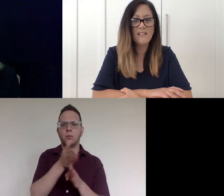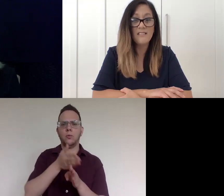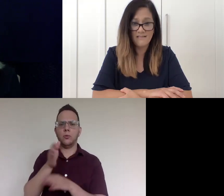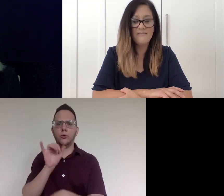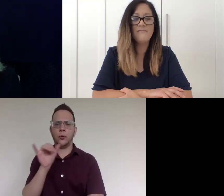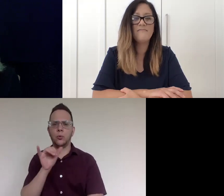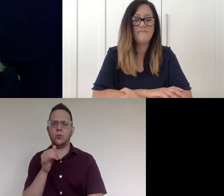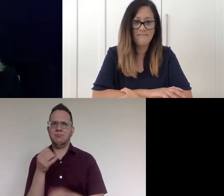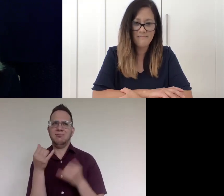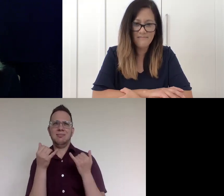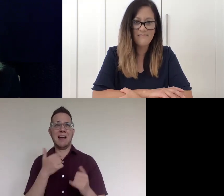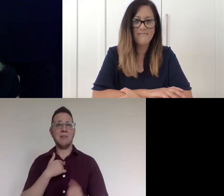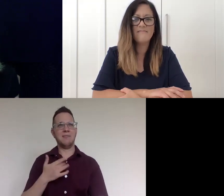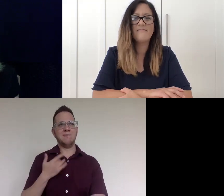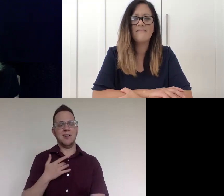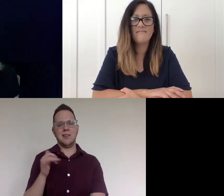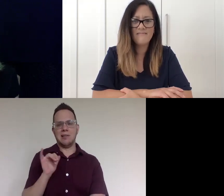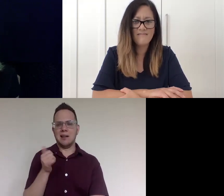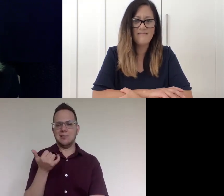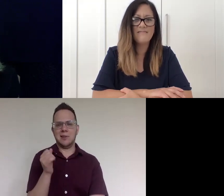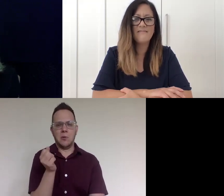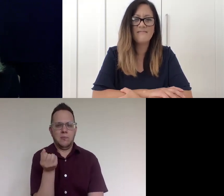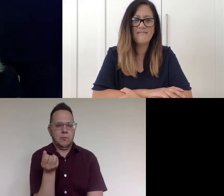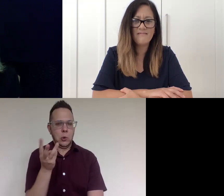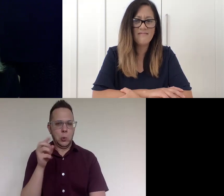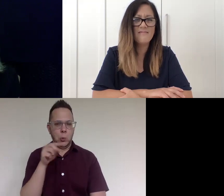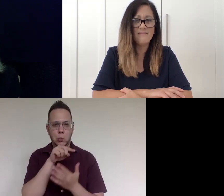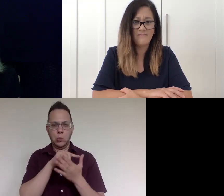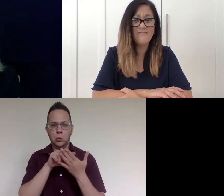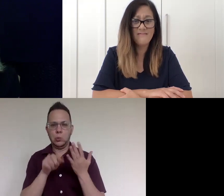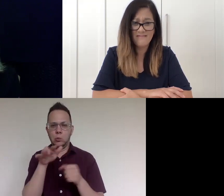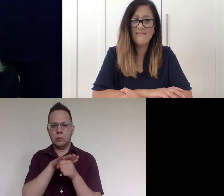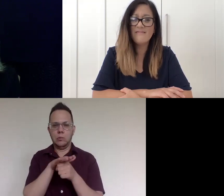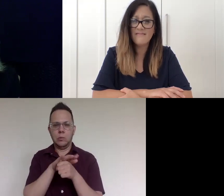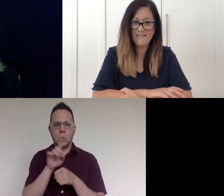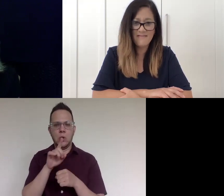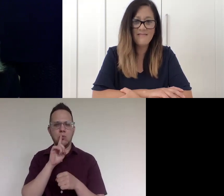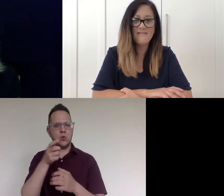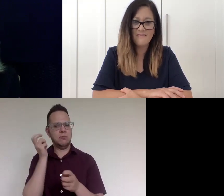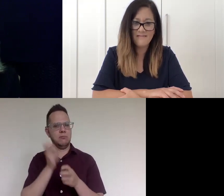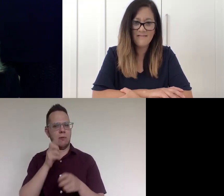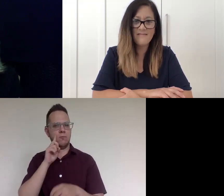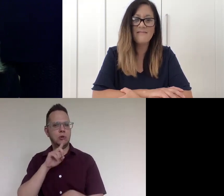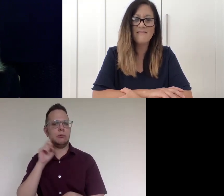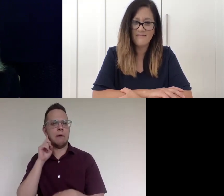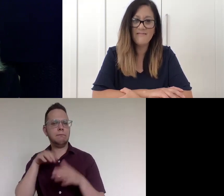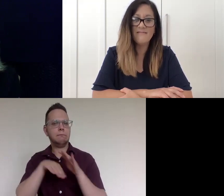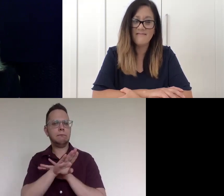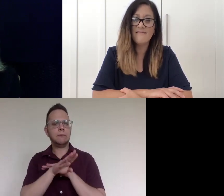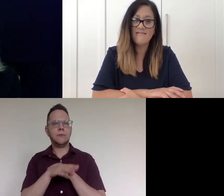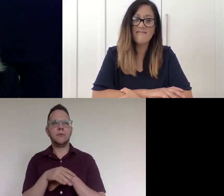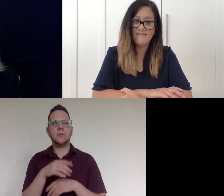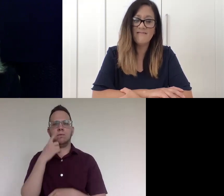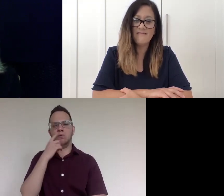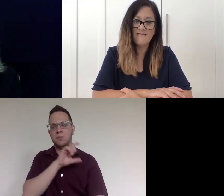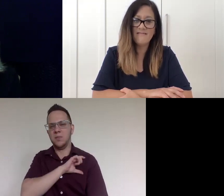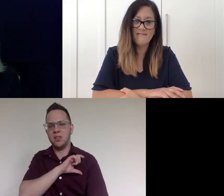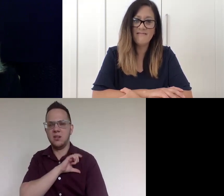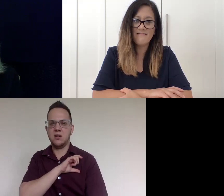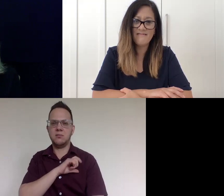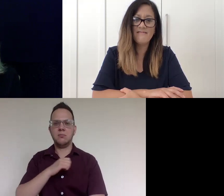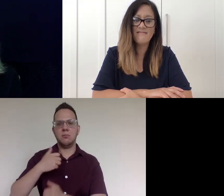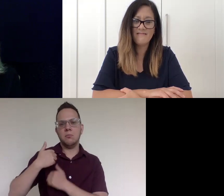Other professions have barriers too. I think I know from talking to other professionals, it's hard for deaf people